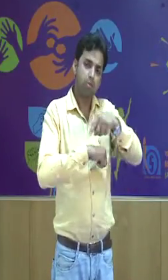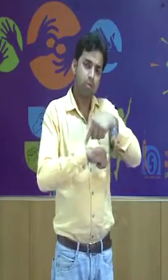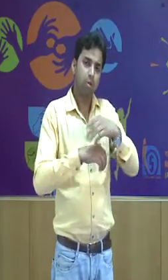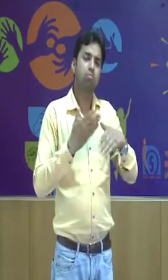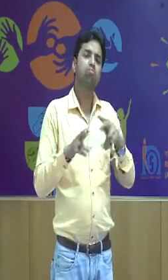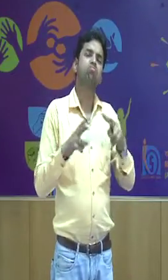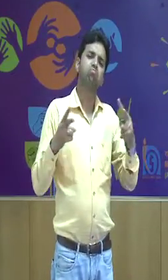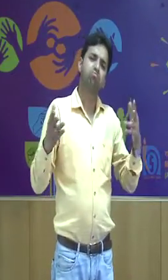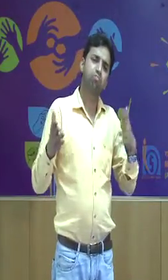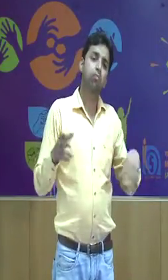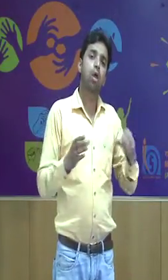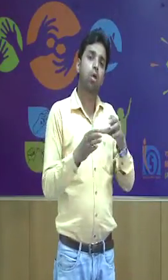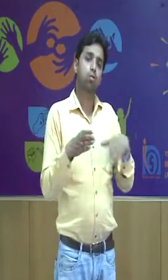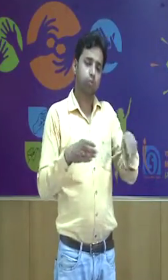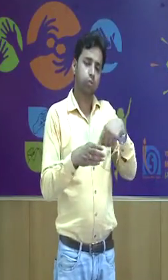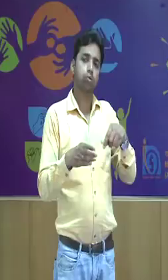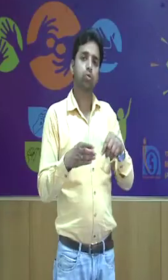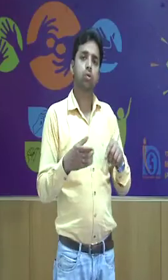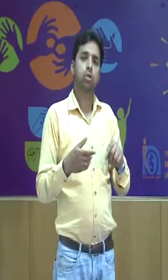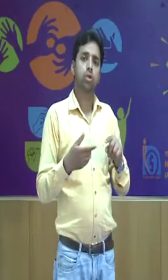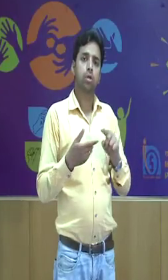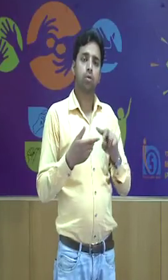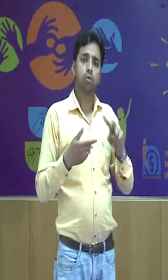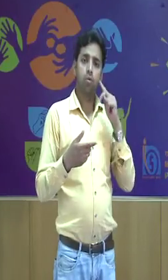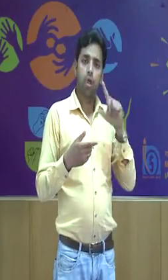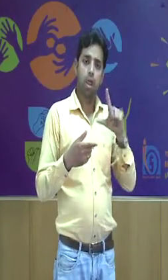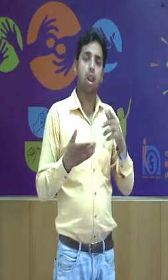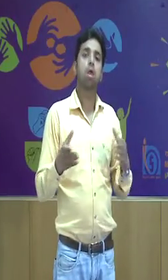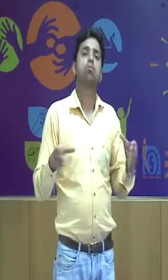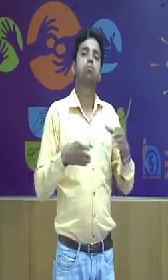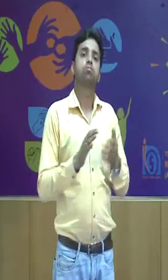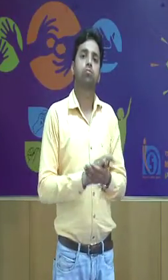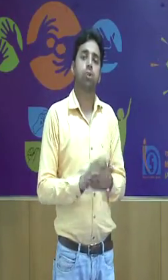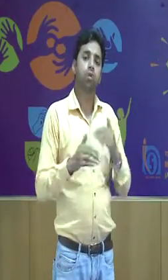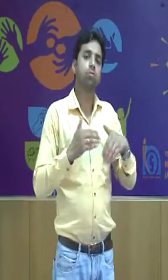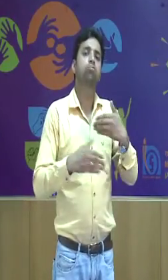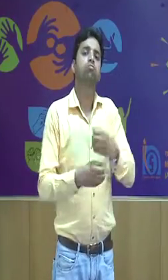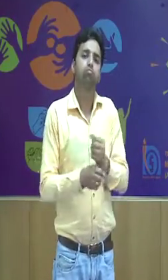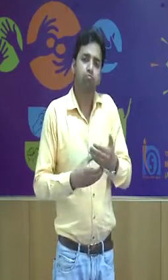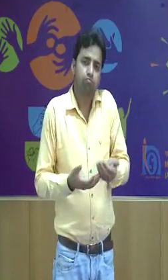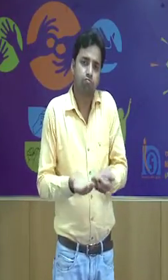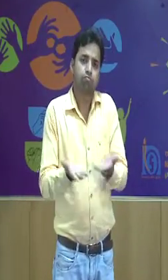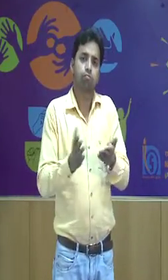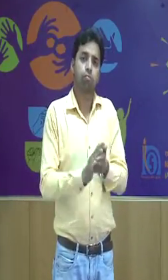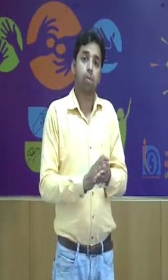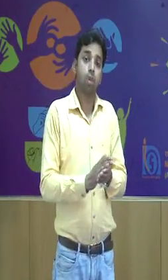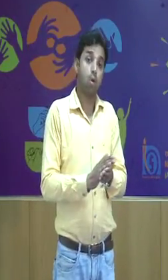many social evils further deteriorated women's